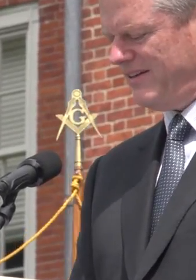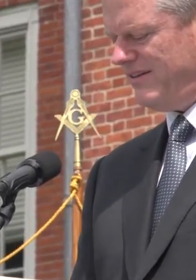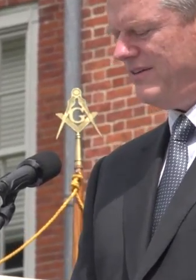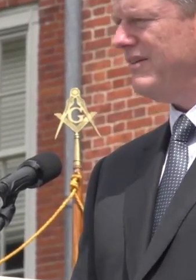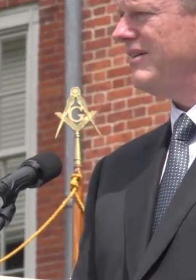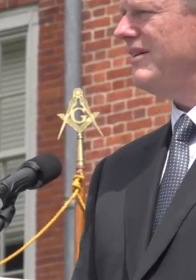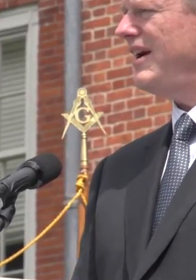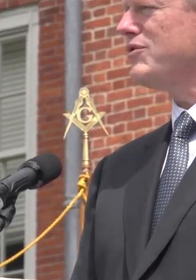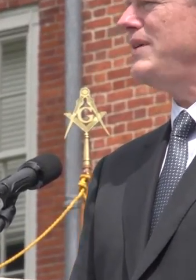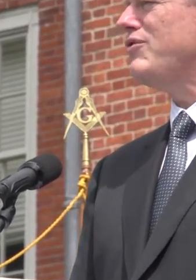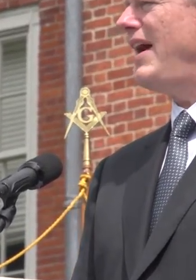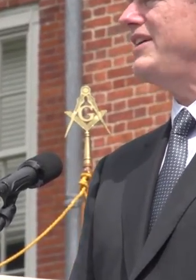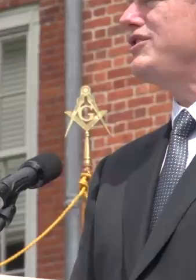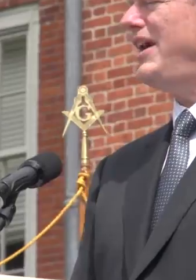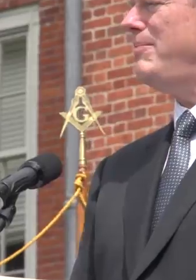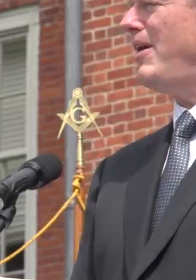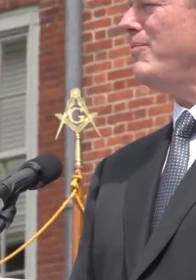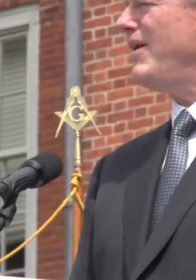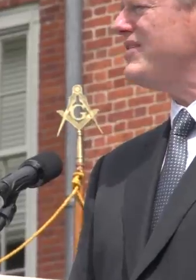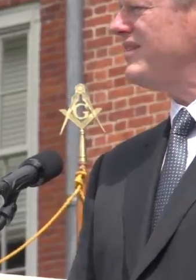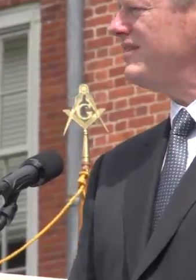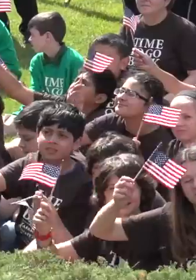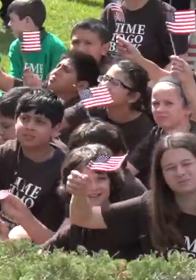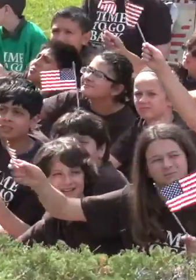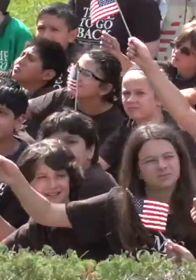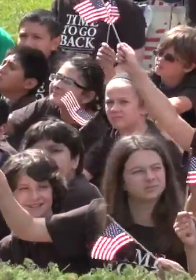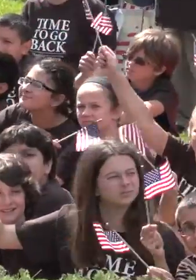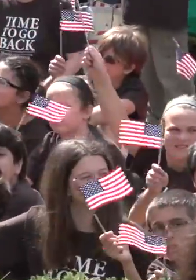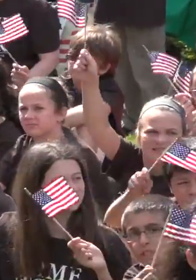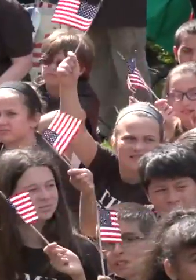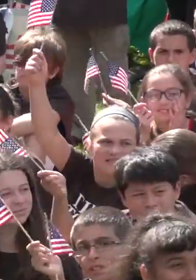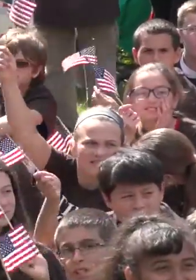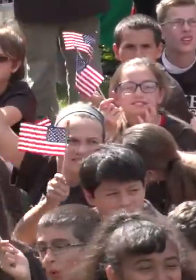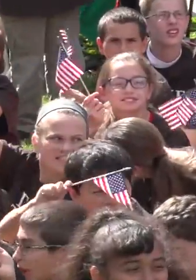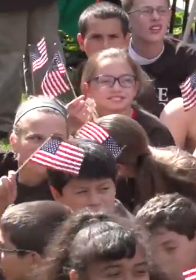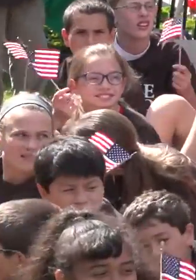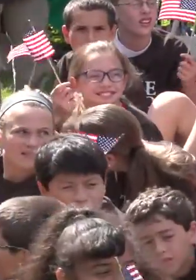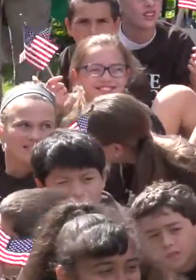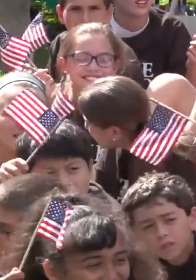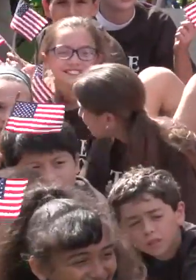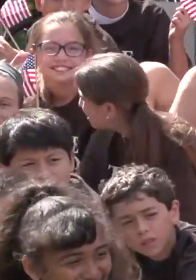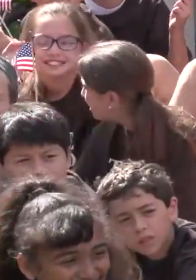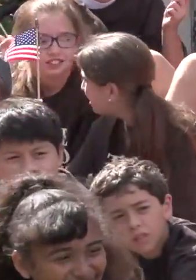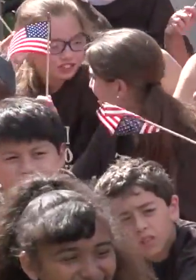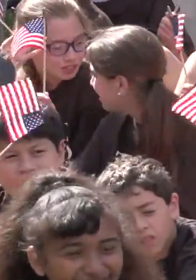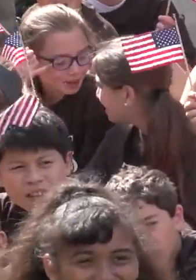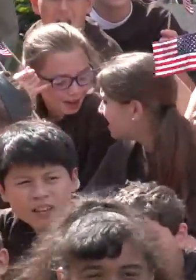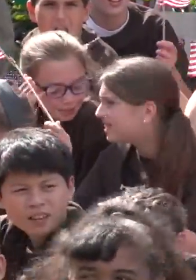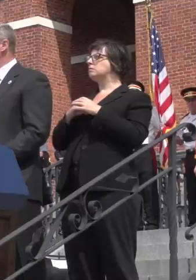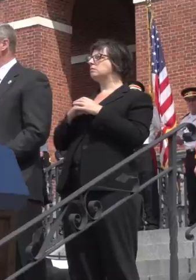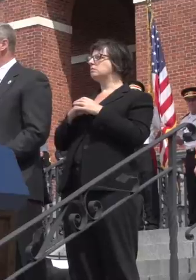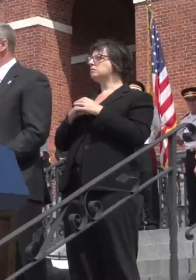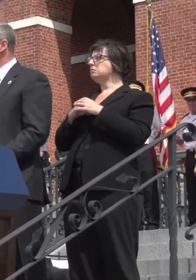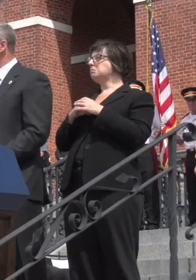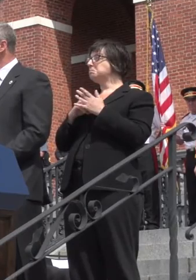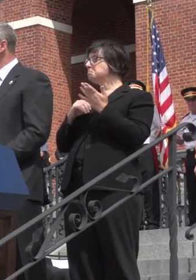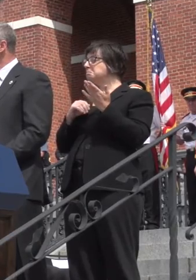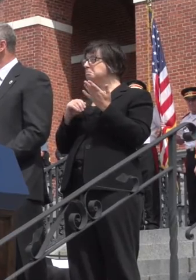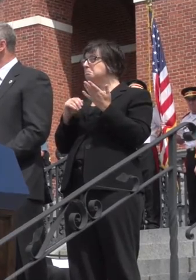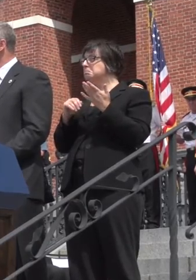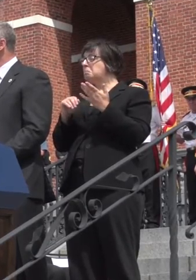day as we try to shape our present and our future. What will history reveal about